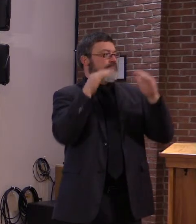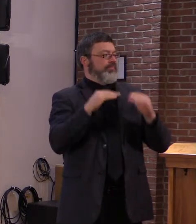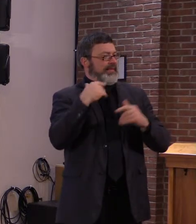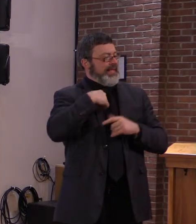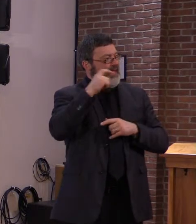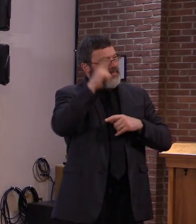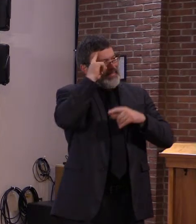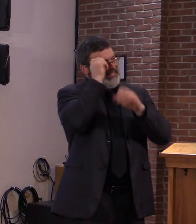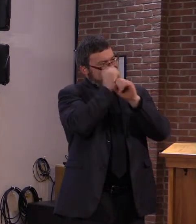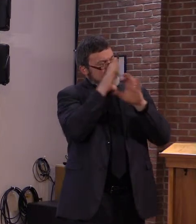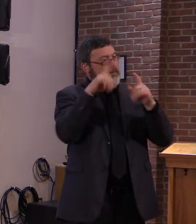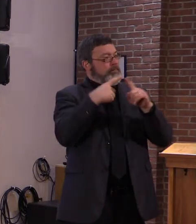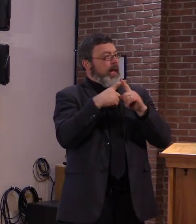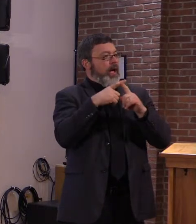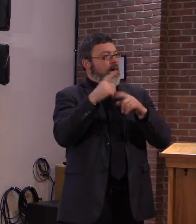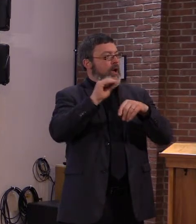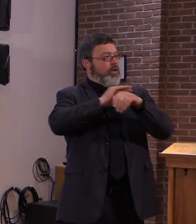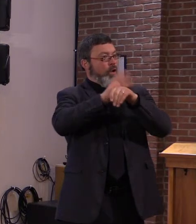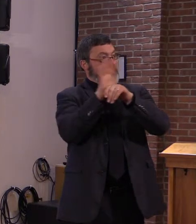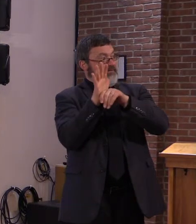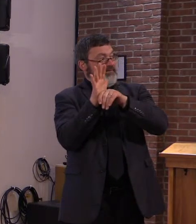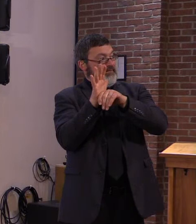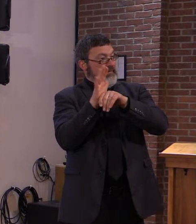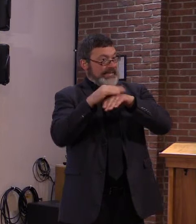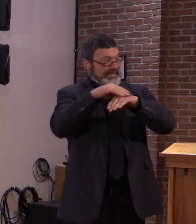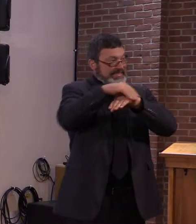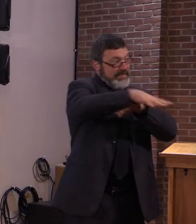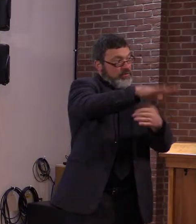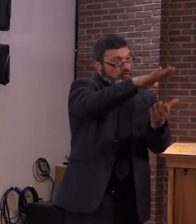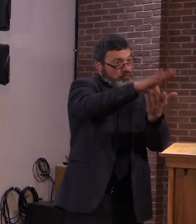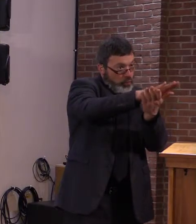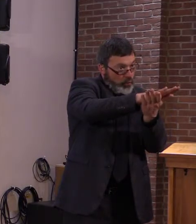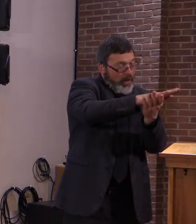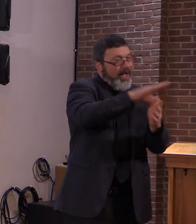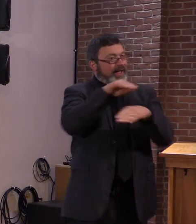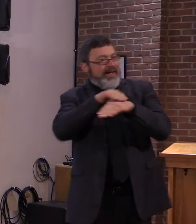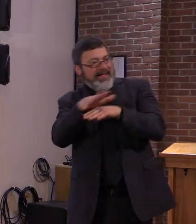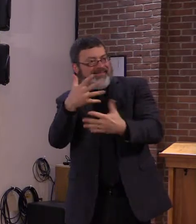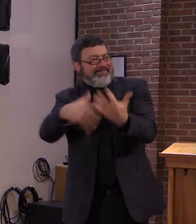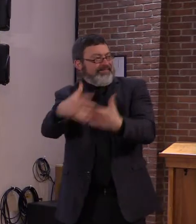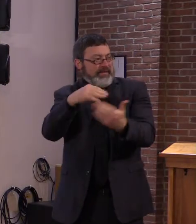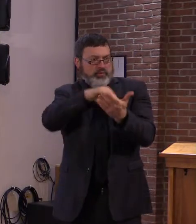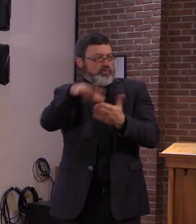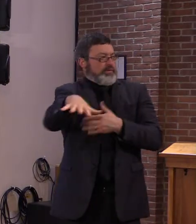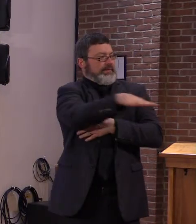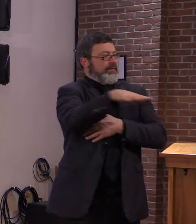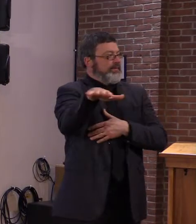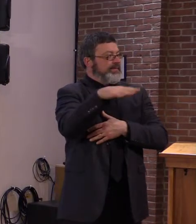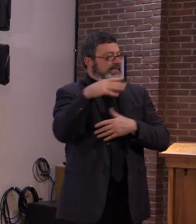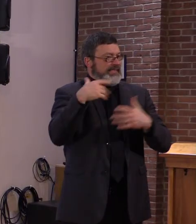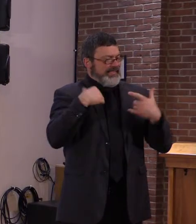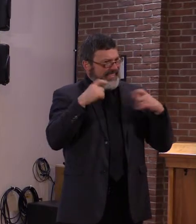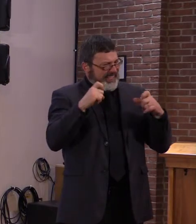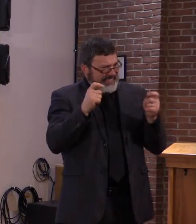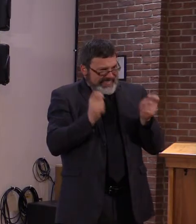this year, so let's make our streets and side roads special, lit up with decorations and lights all across the